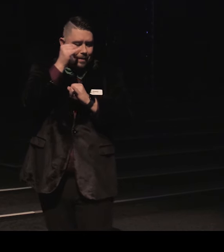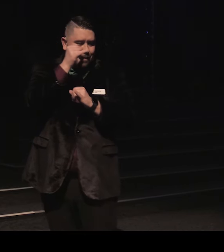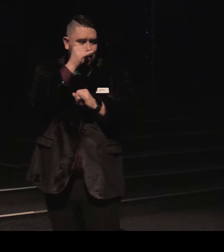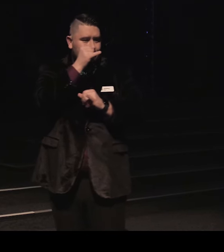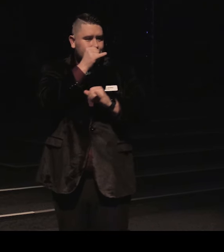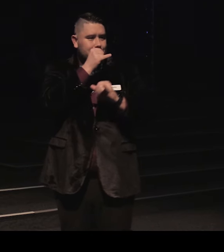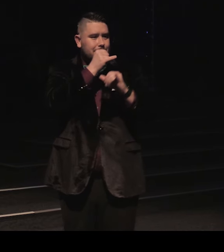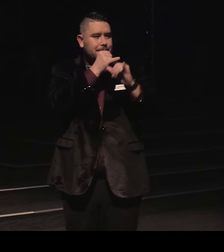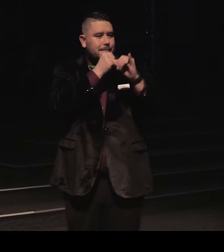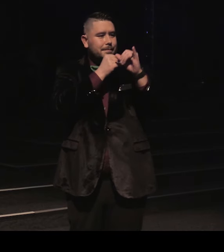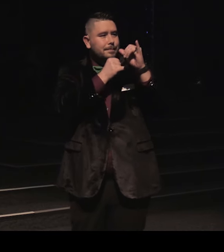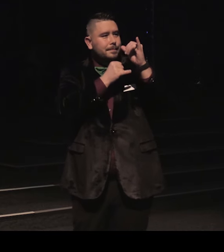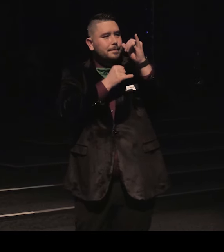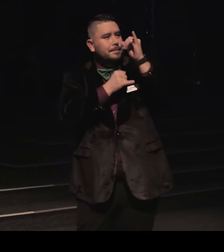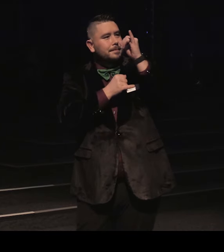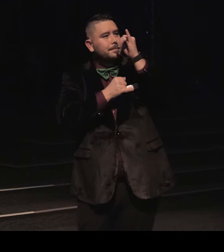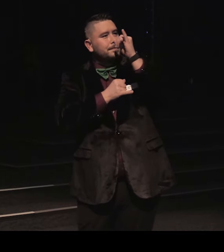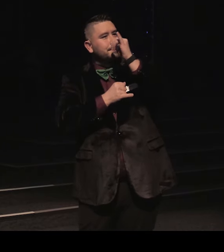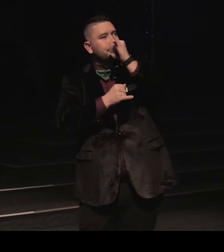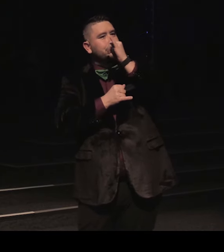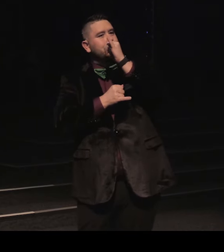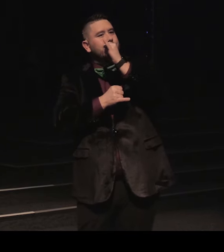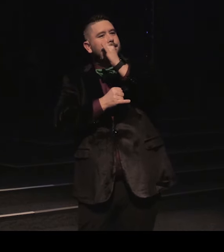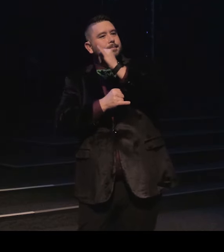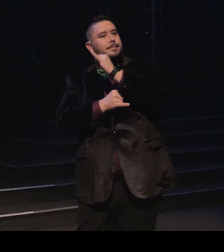was so